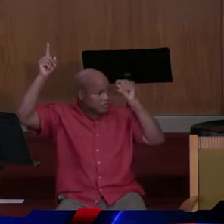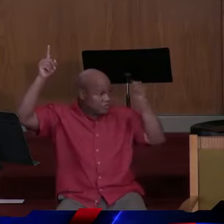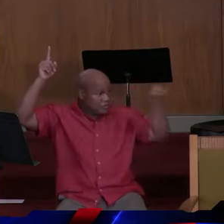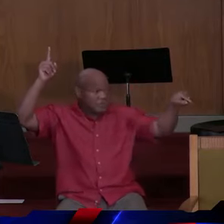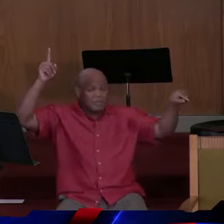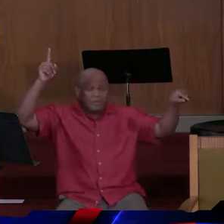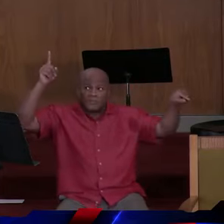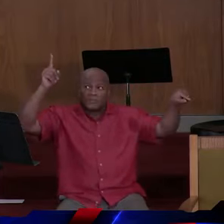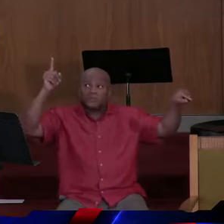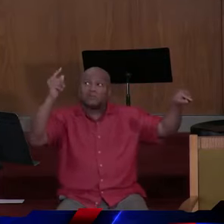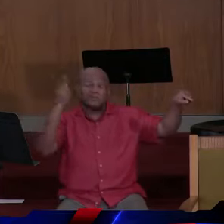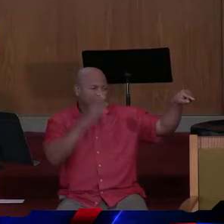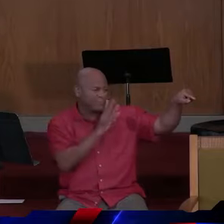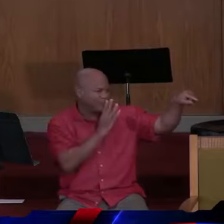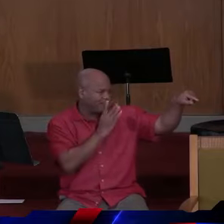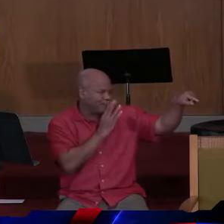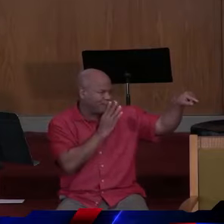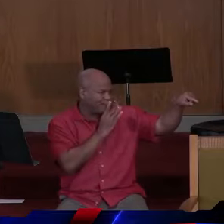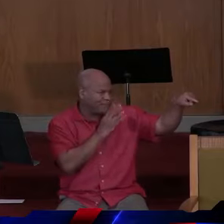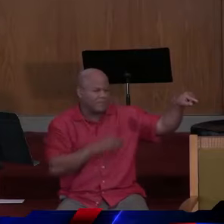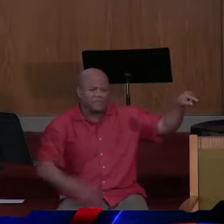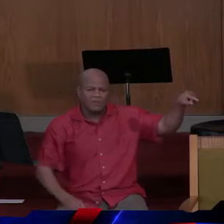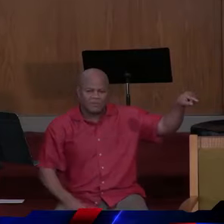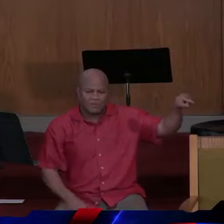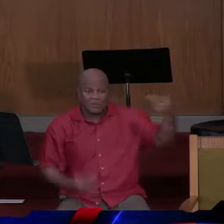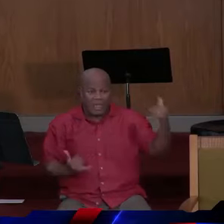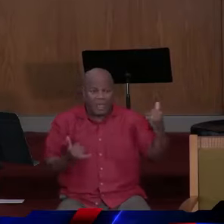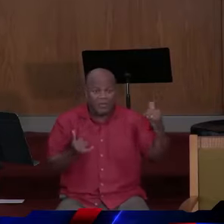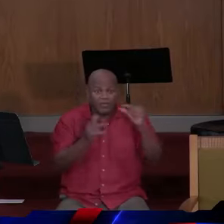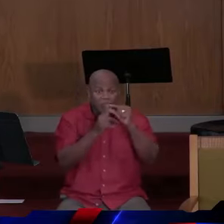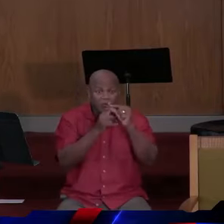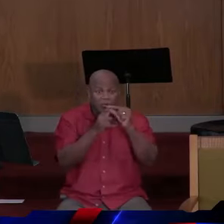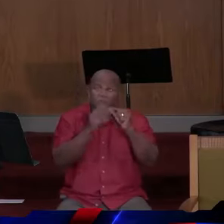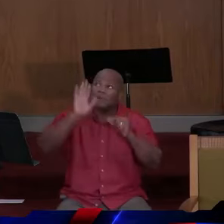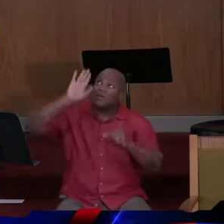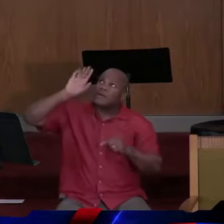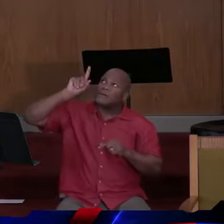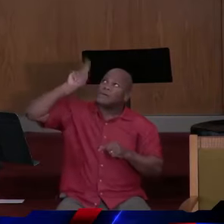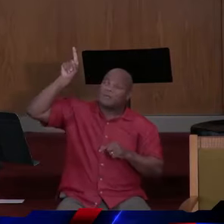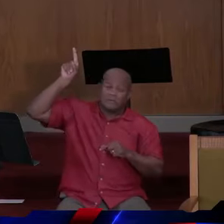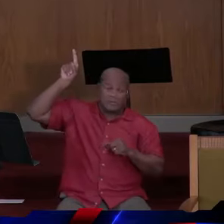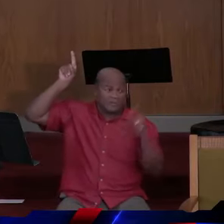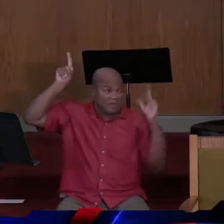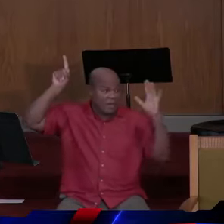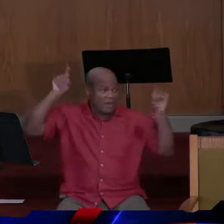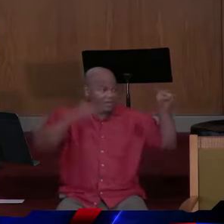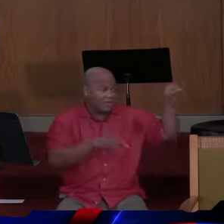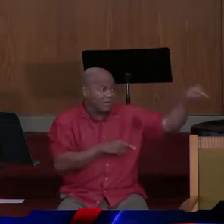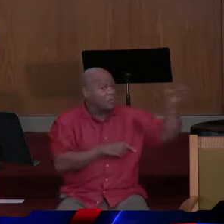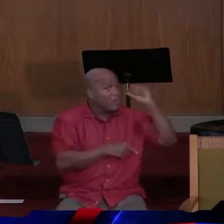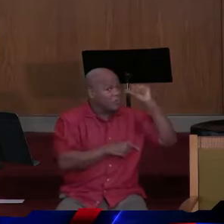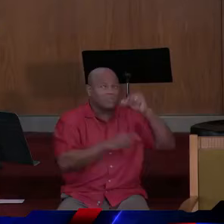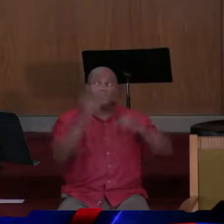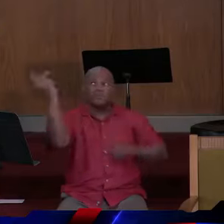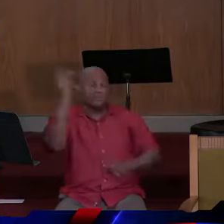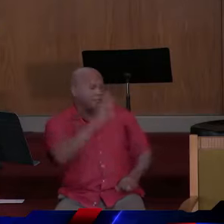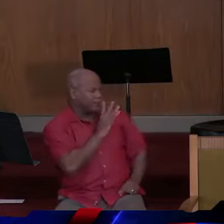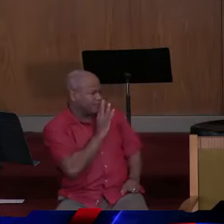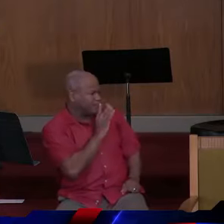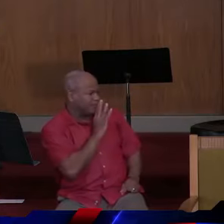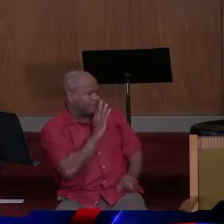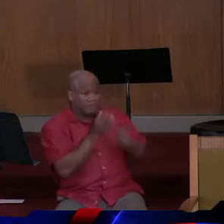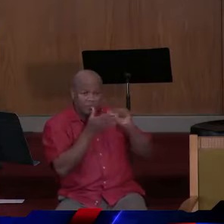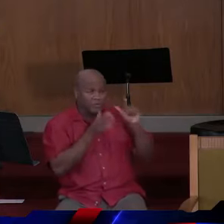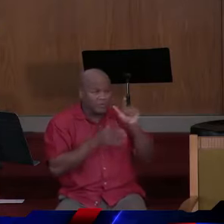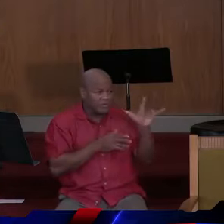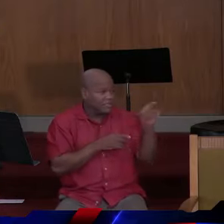still speaking. Now, the word God spoke to Moses, verse 23, God